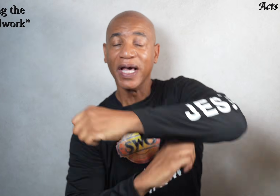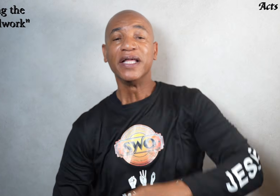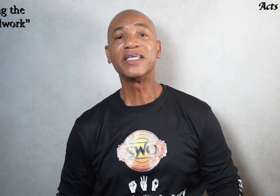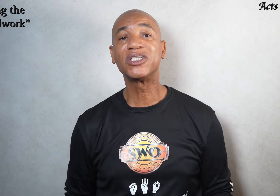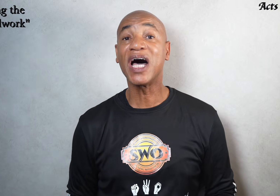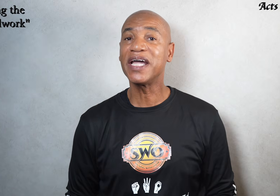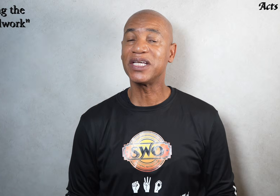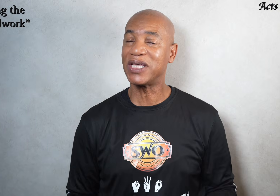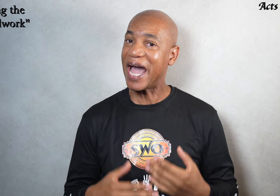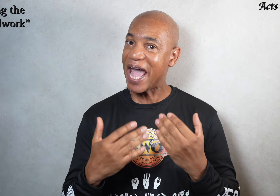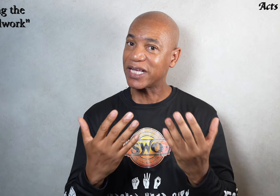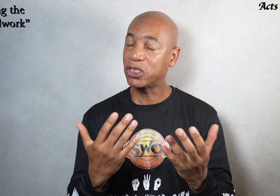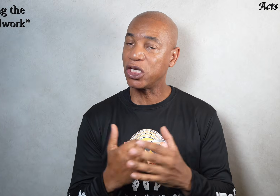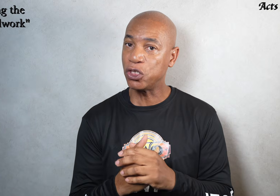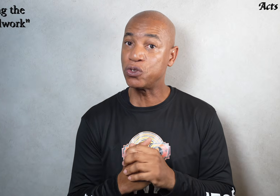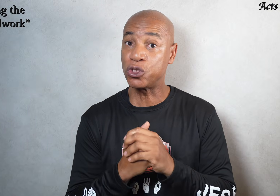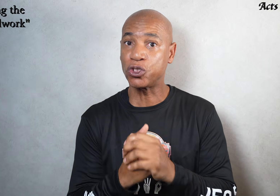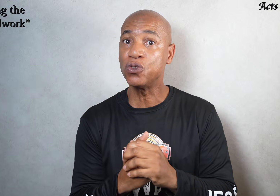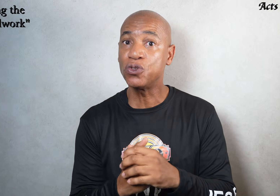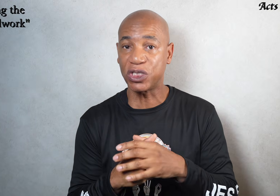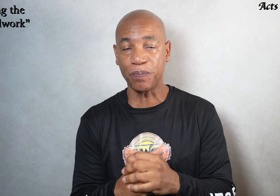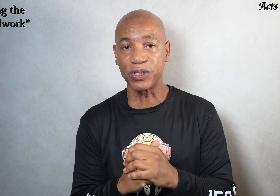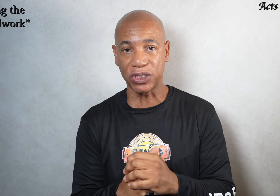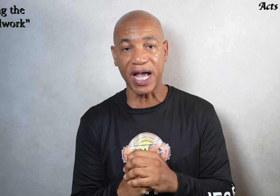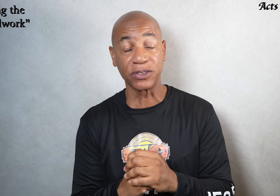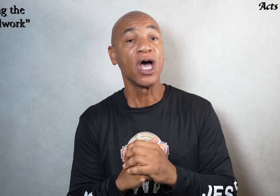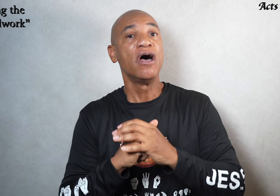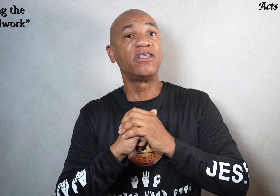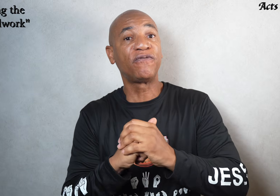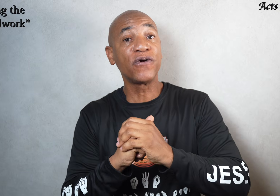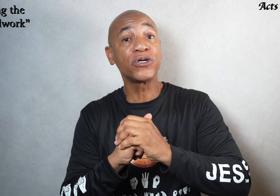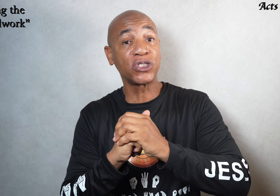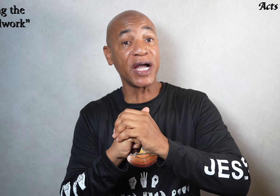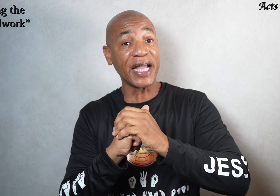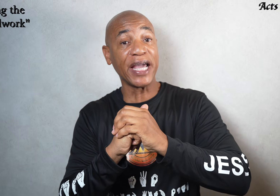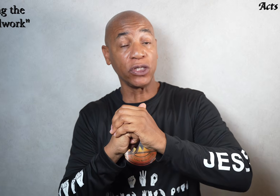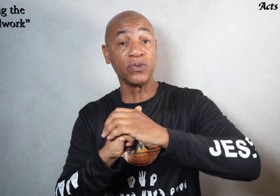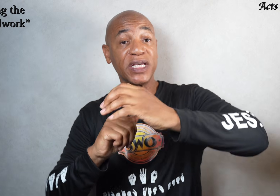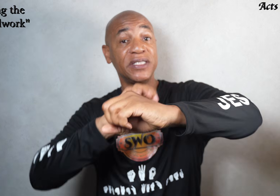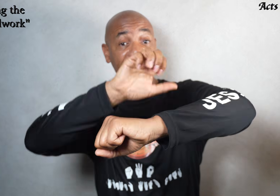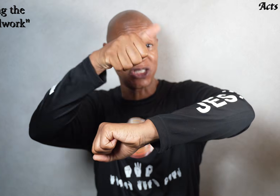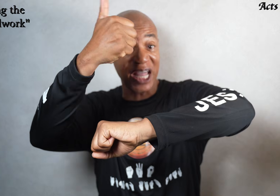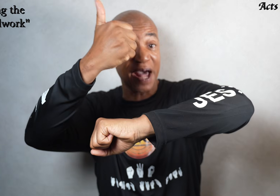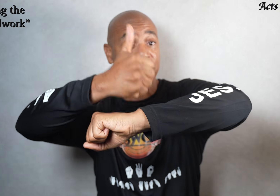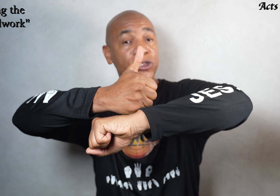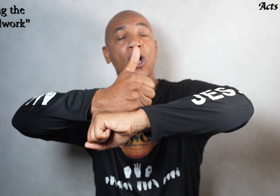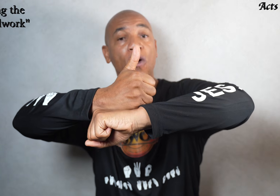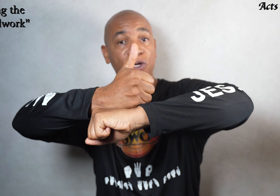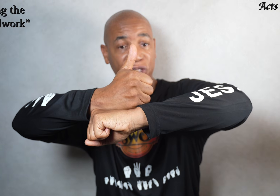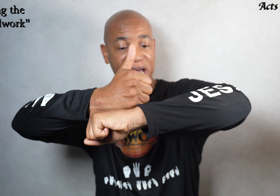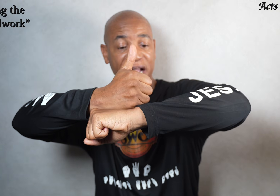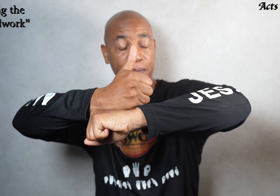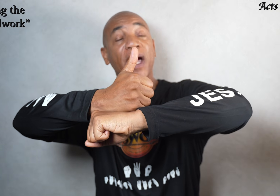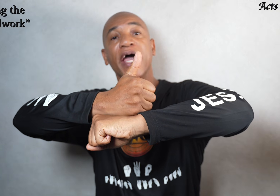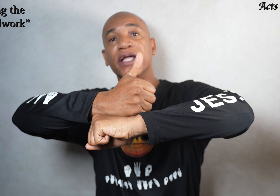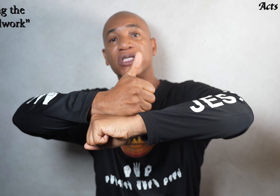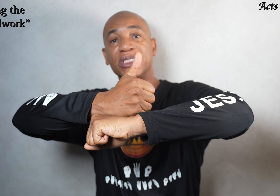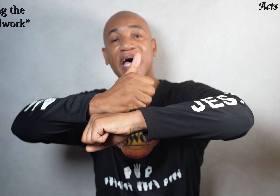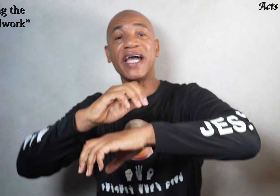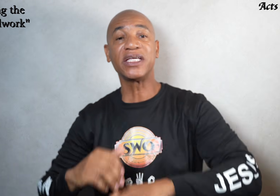To sign this, I actually use two separate signs. The first sign I use is established or set up. And to sign this,